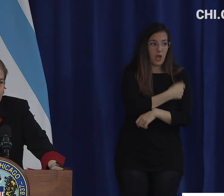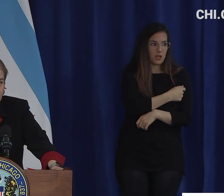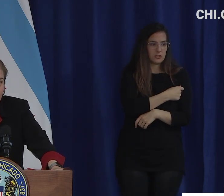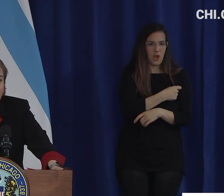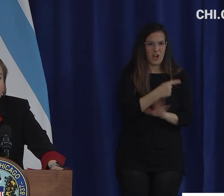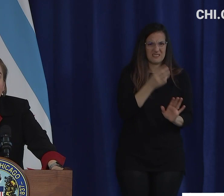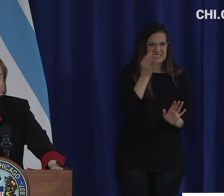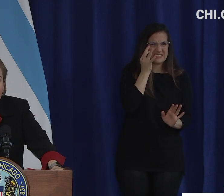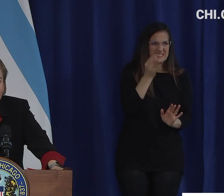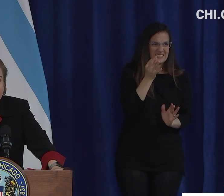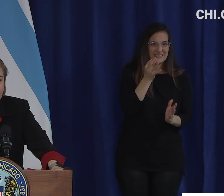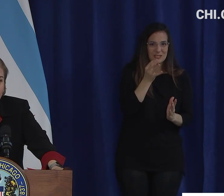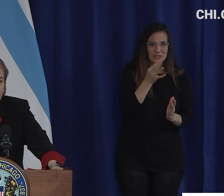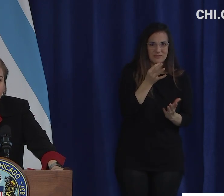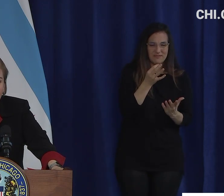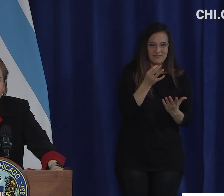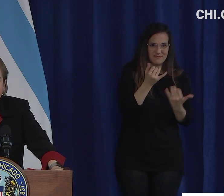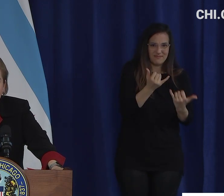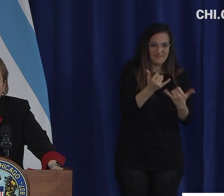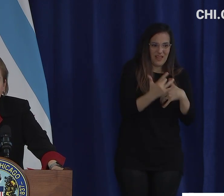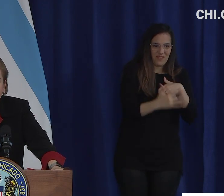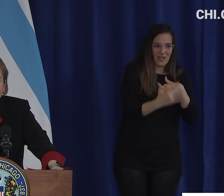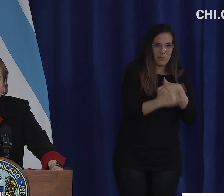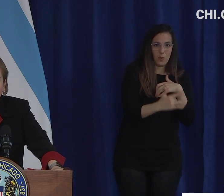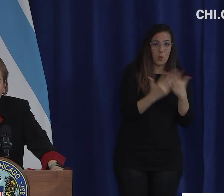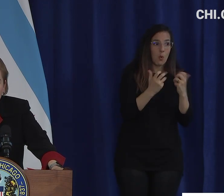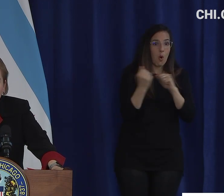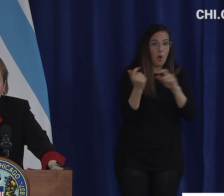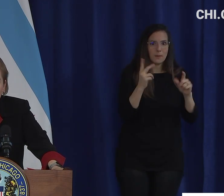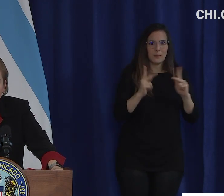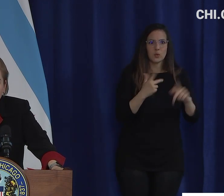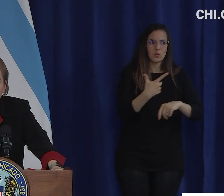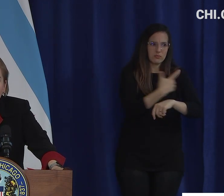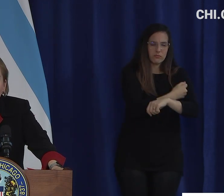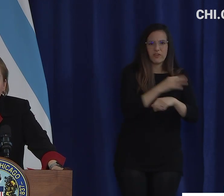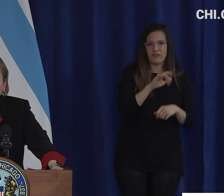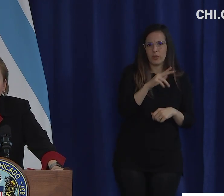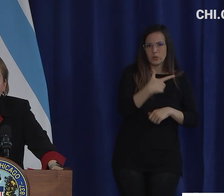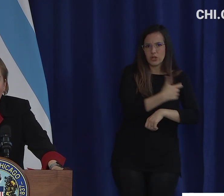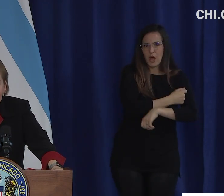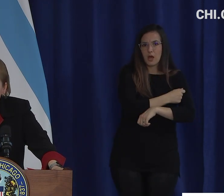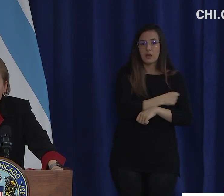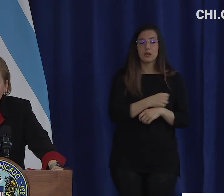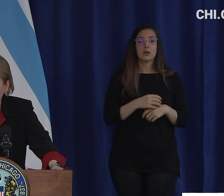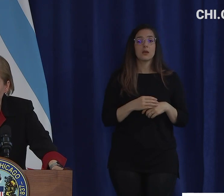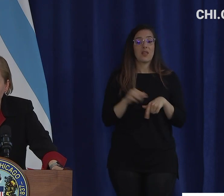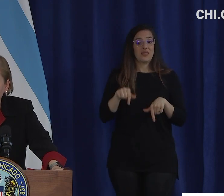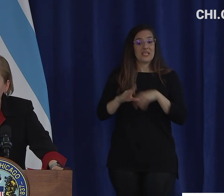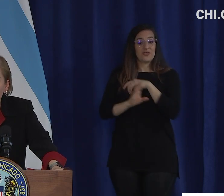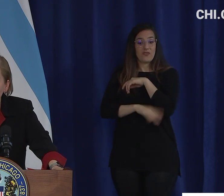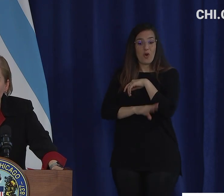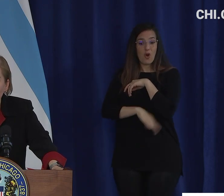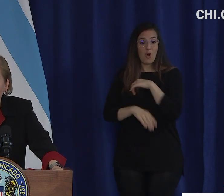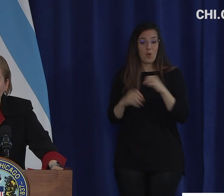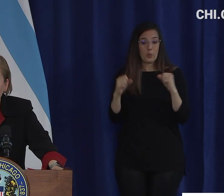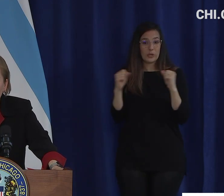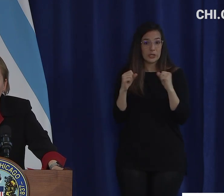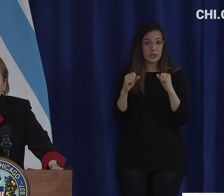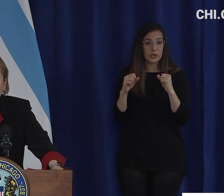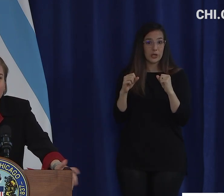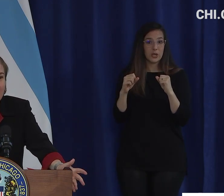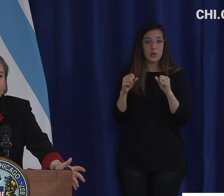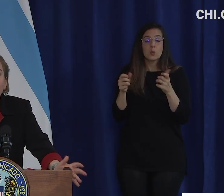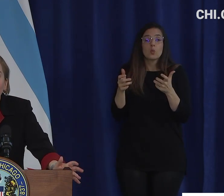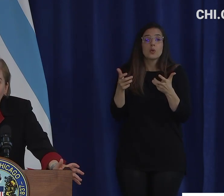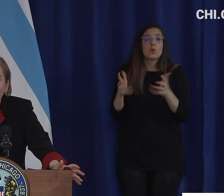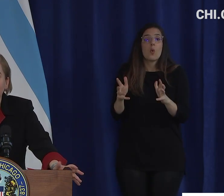flu shot. The last thing we want to see this fall and winter is any amount of COVID, even the amount we have now,